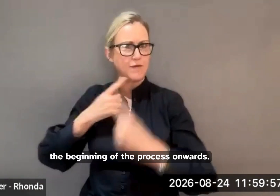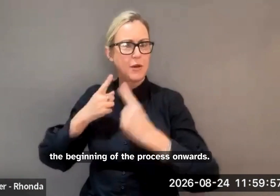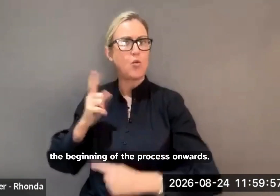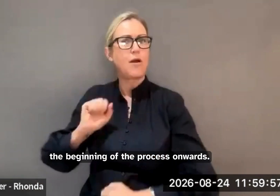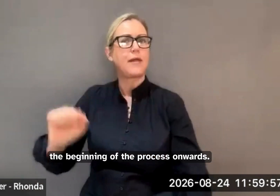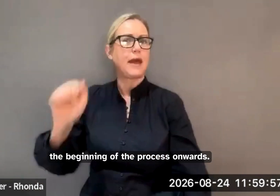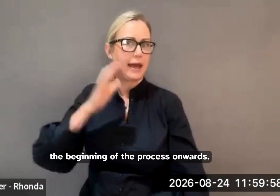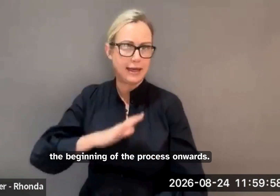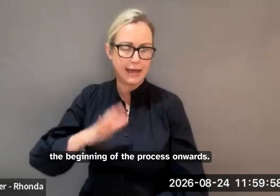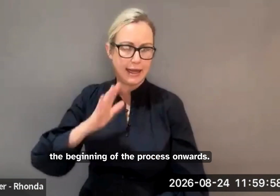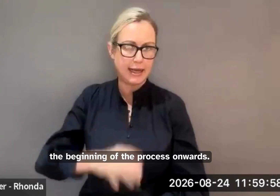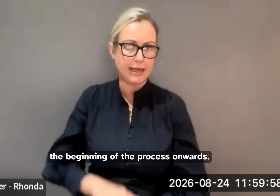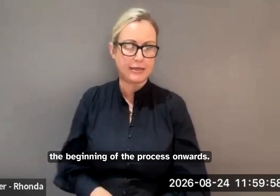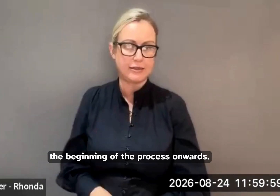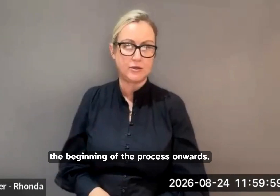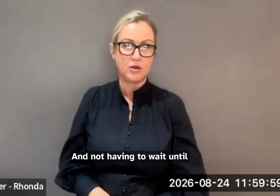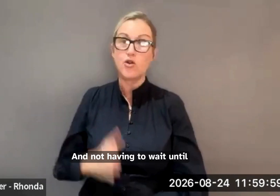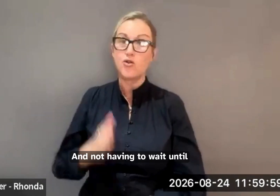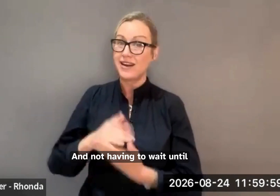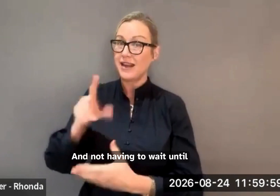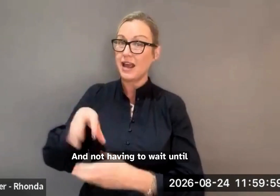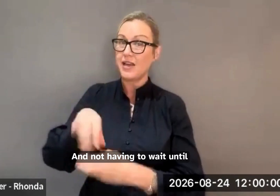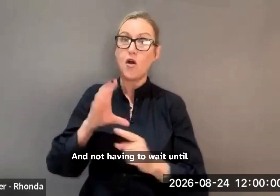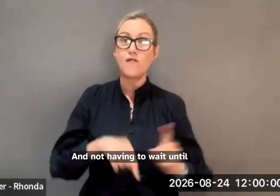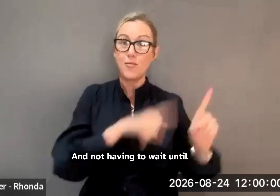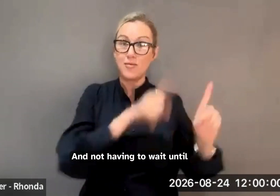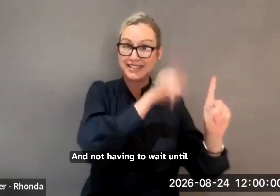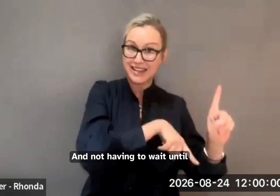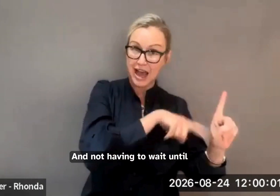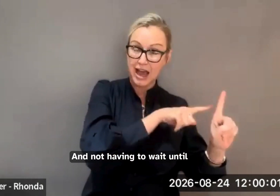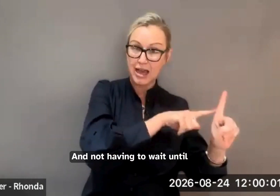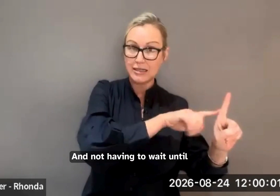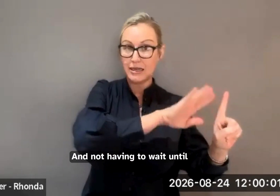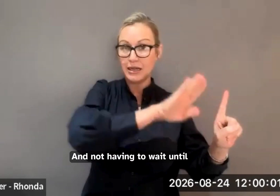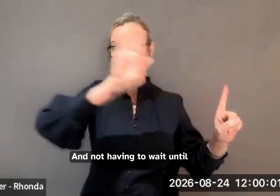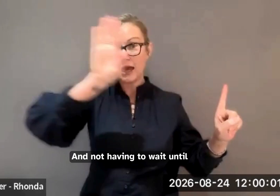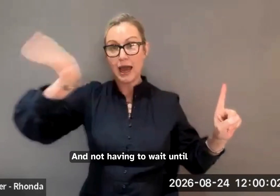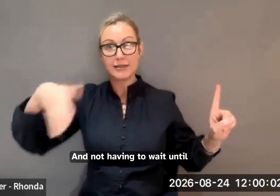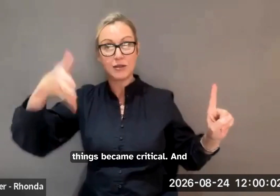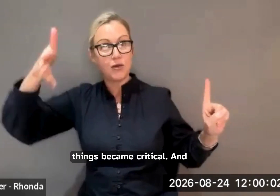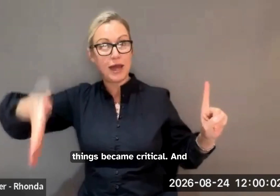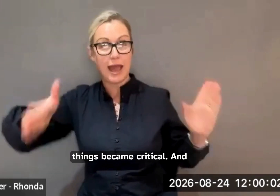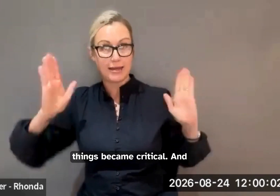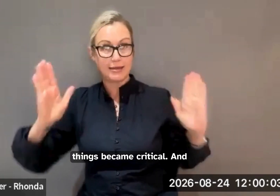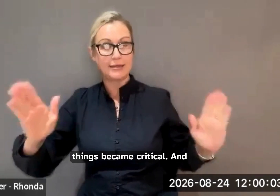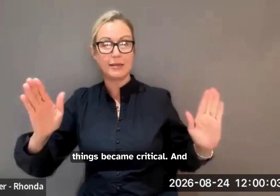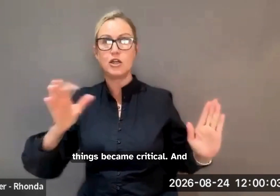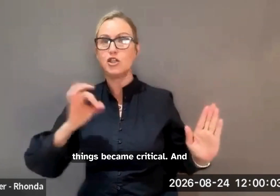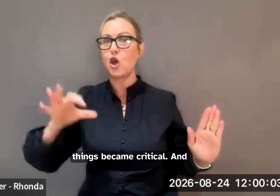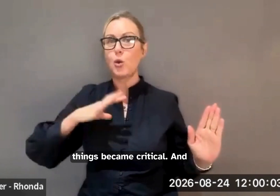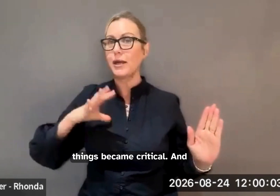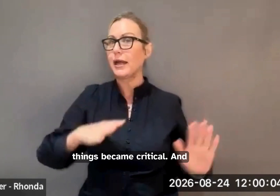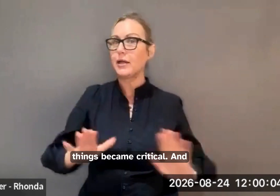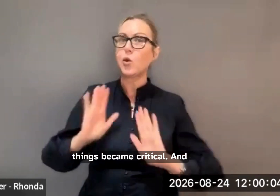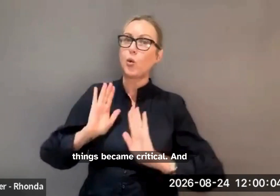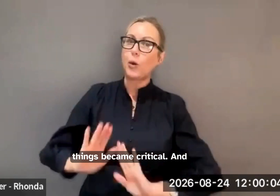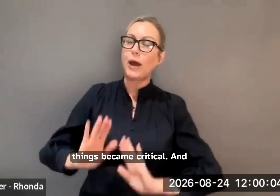from the beginning of the process onwards and not having to wait until things